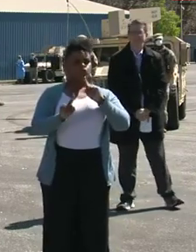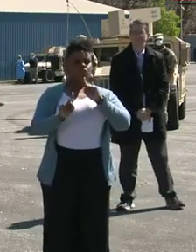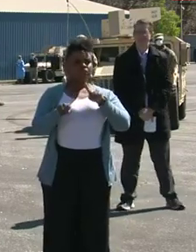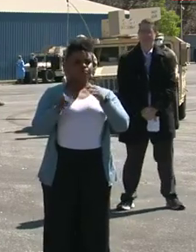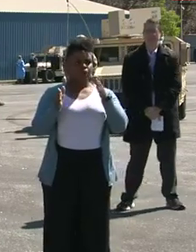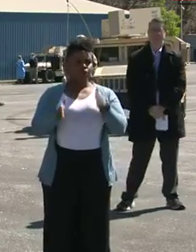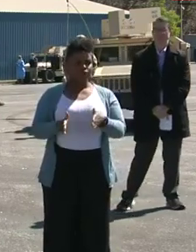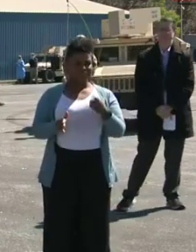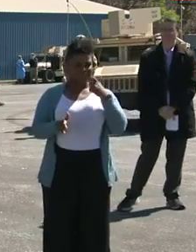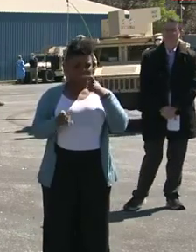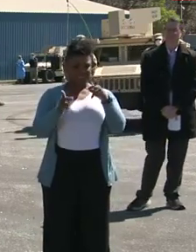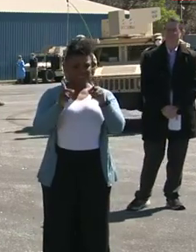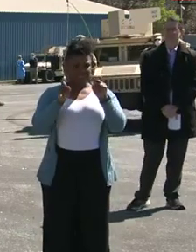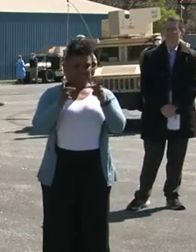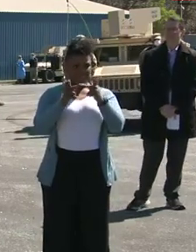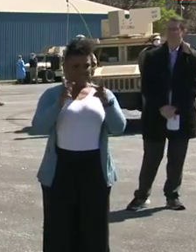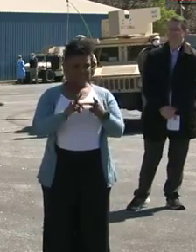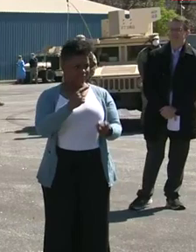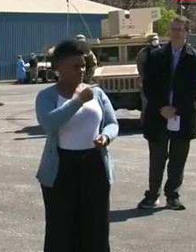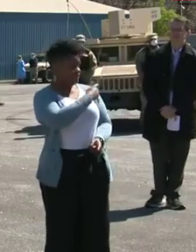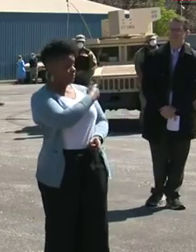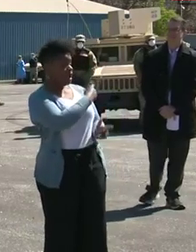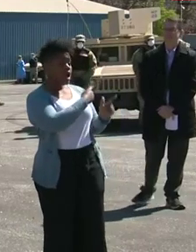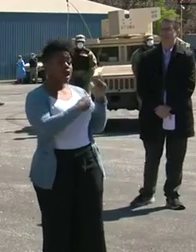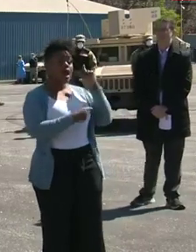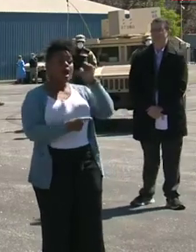here, and how can they access this place?